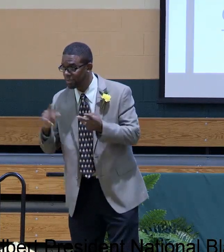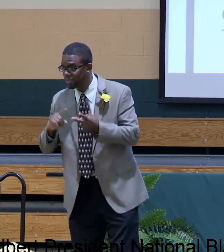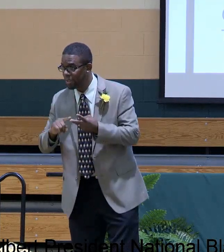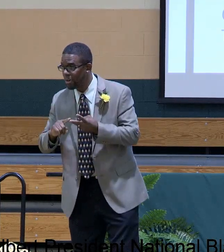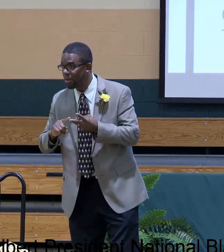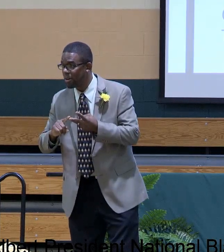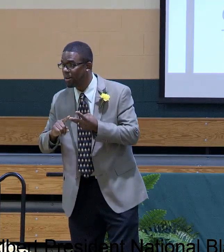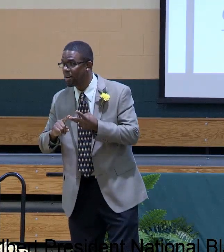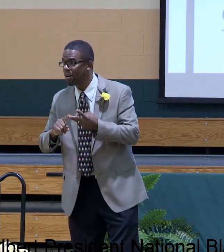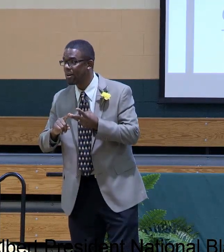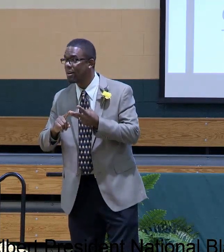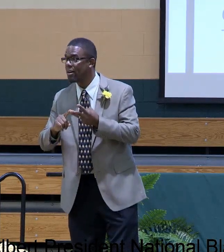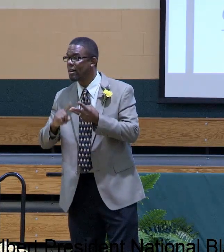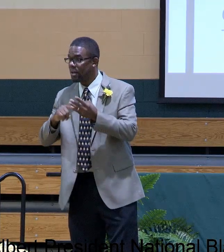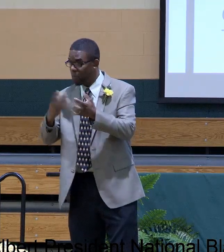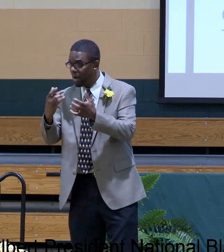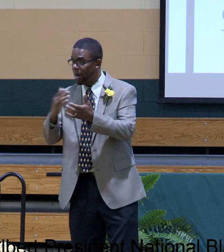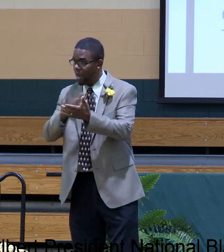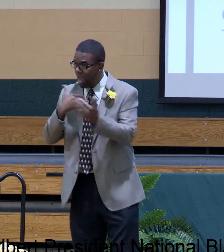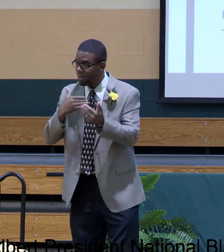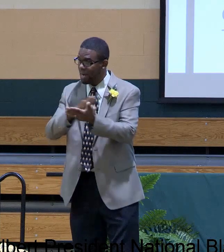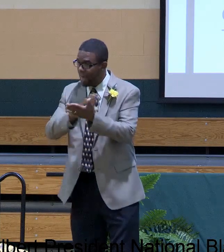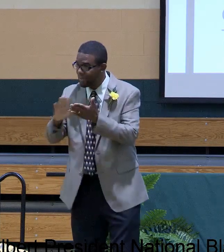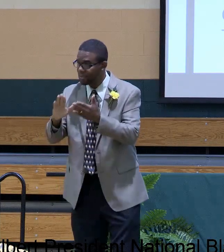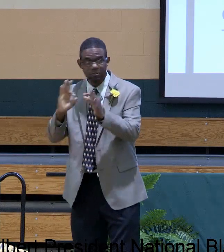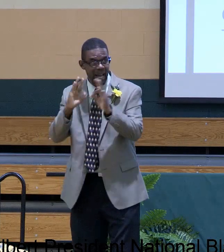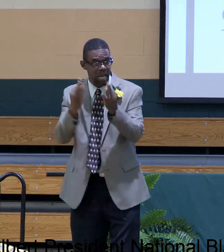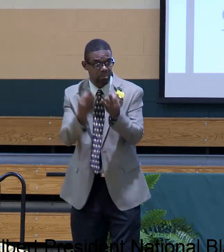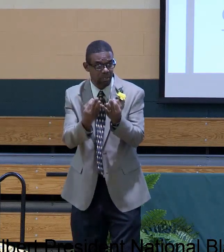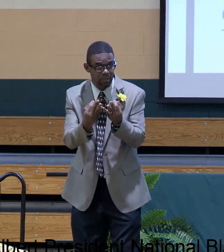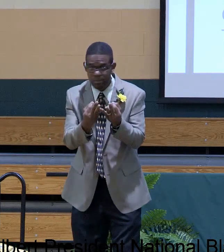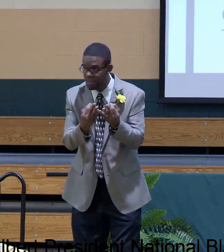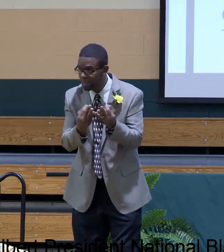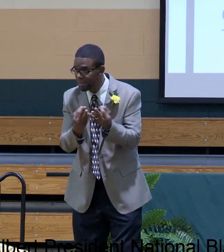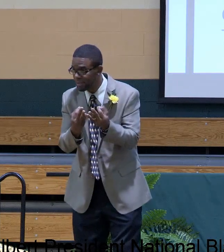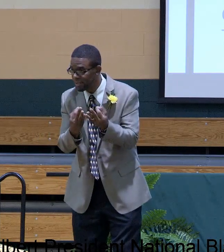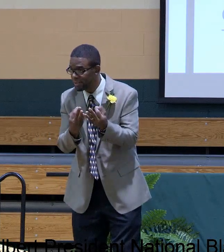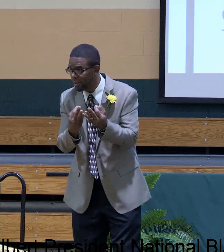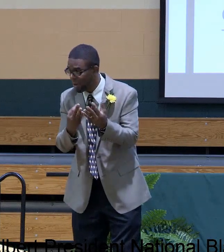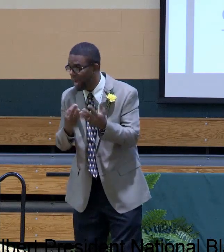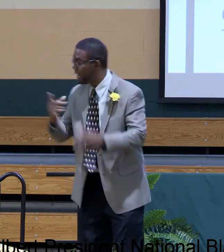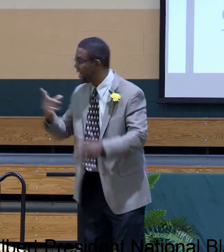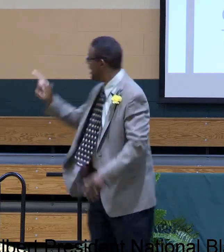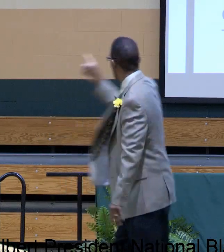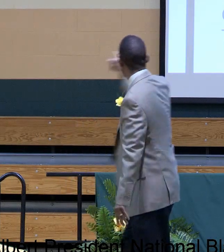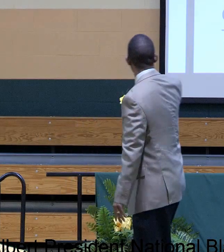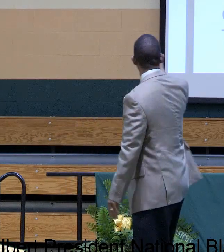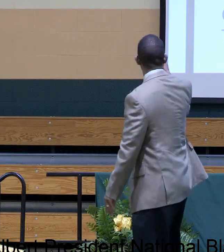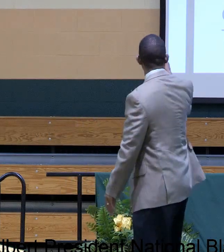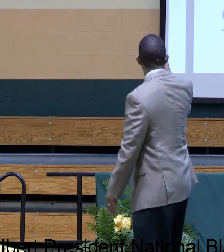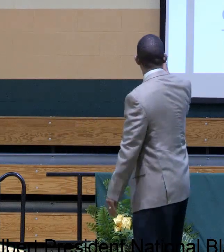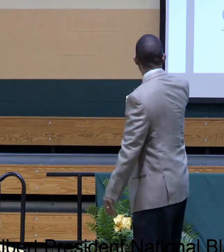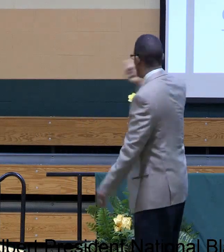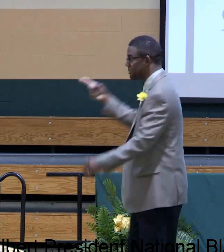able to buy a nice home for yourself? Would you like to have a nice family? Okay, so these are all